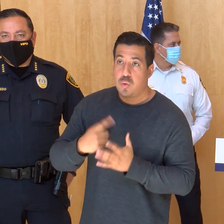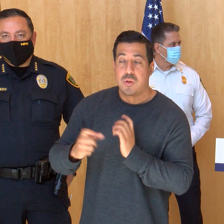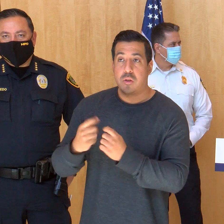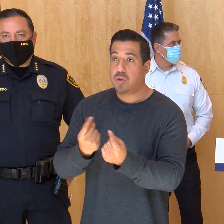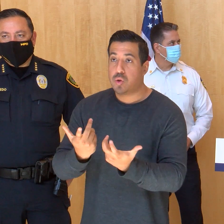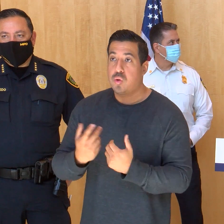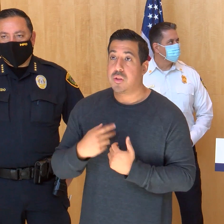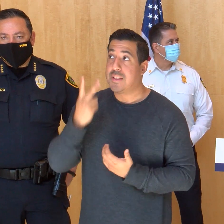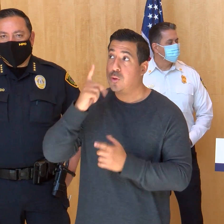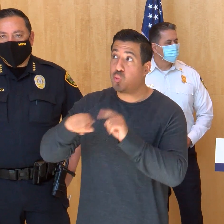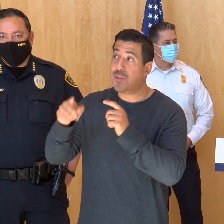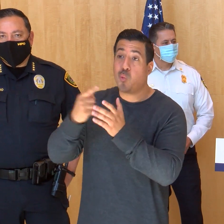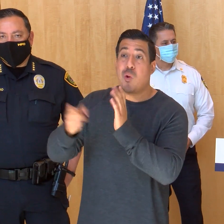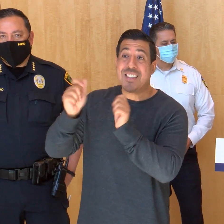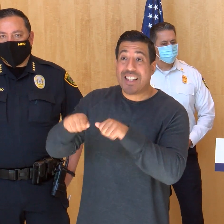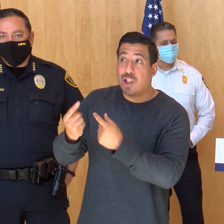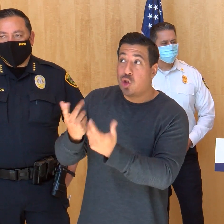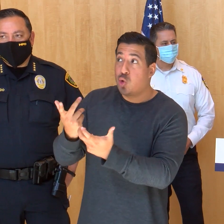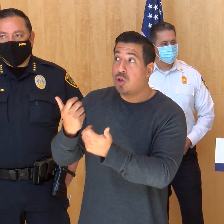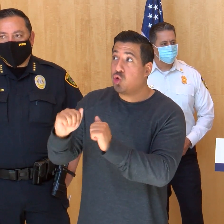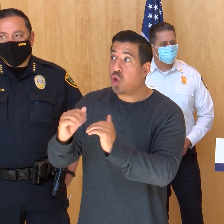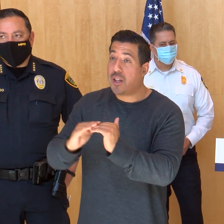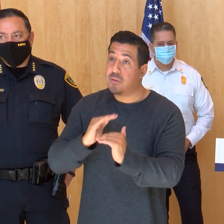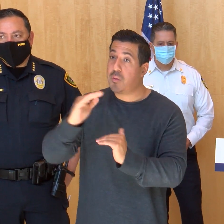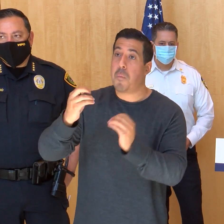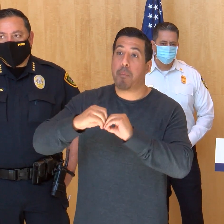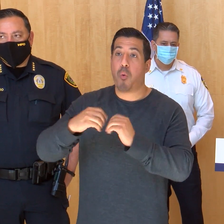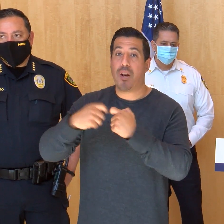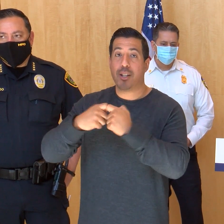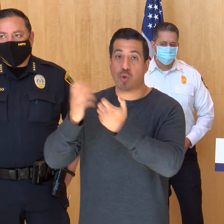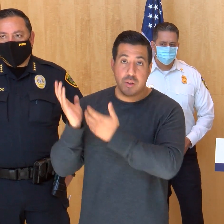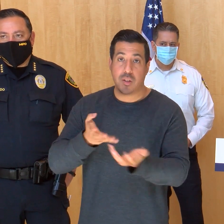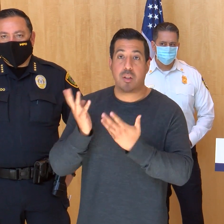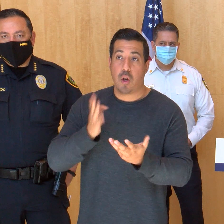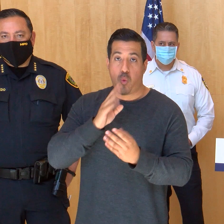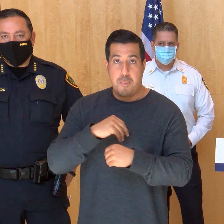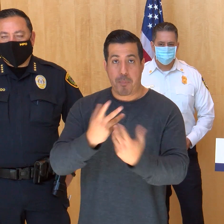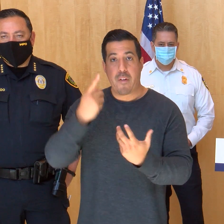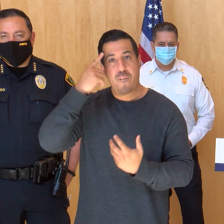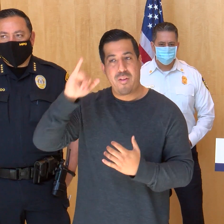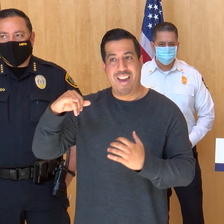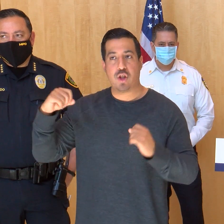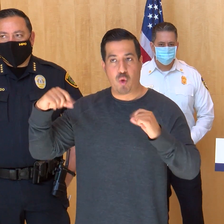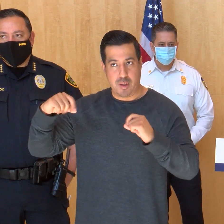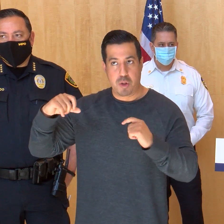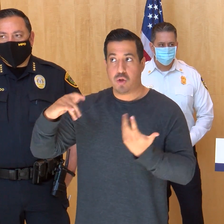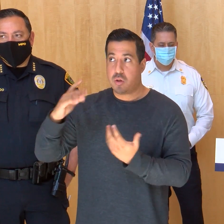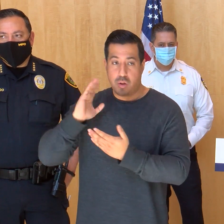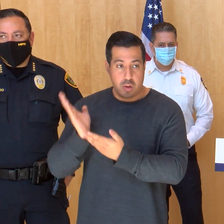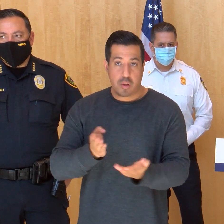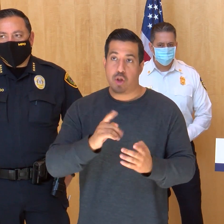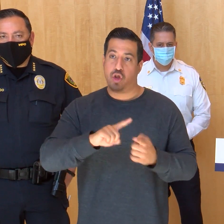they can to increase generation that can be provided to the transmission and